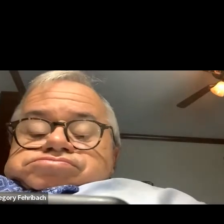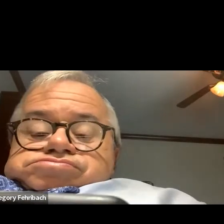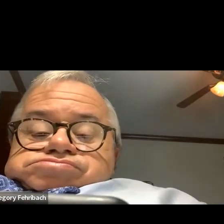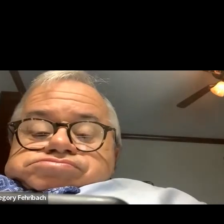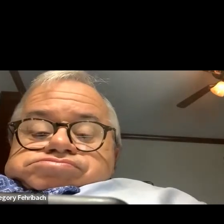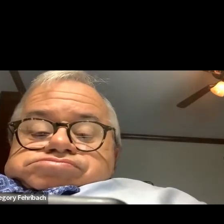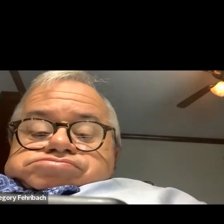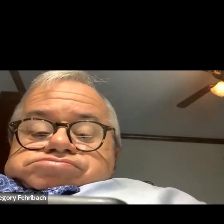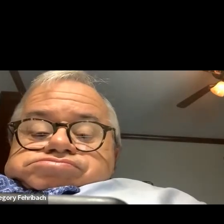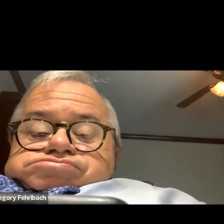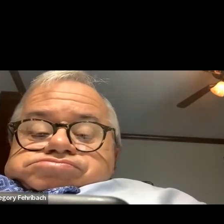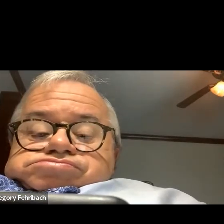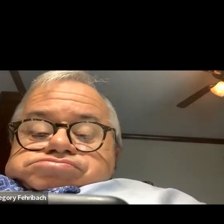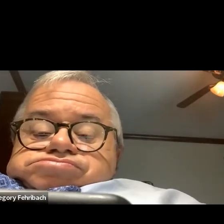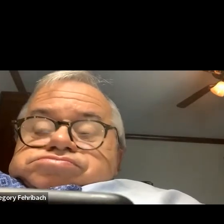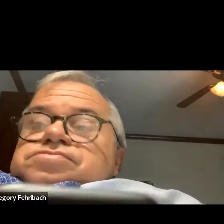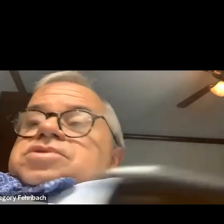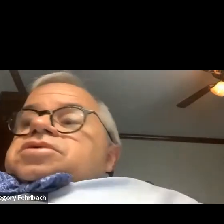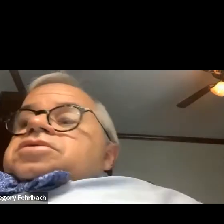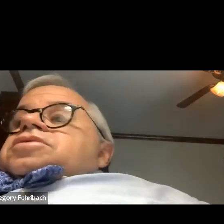a proxy to the chair.